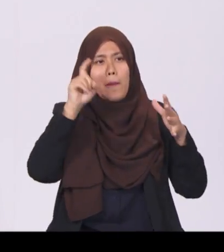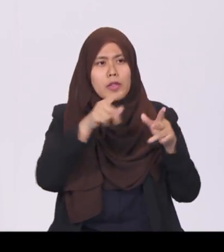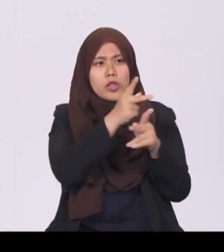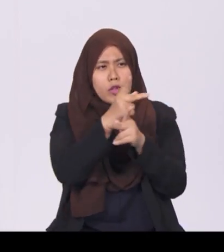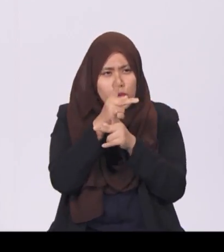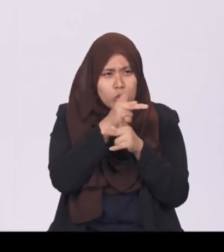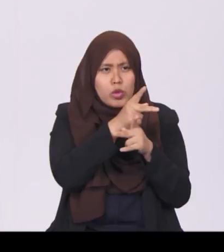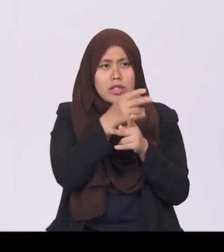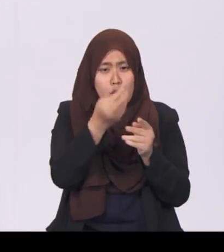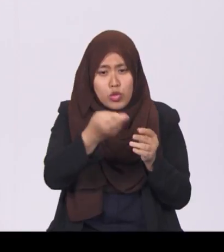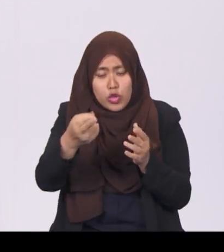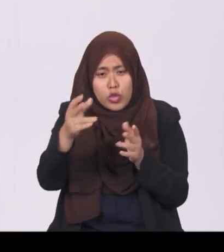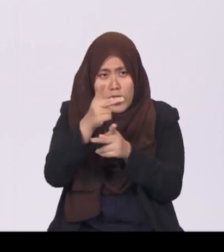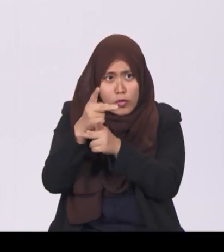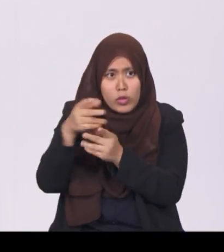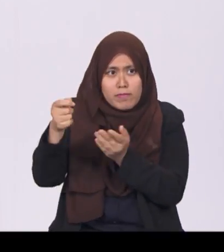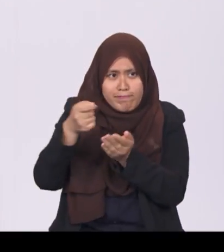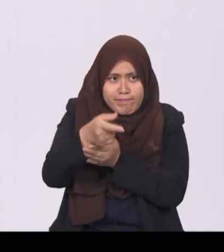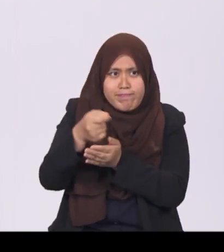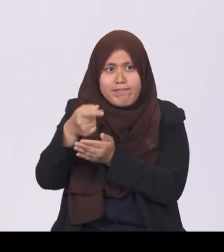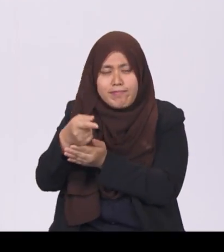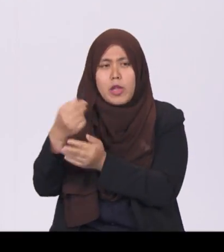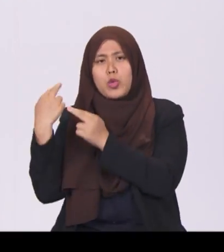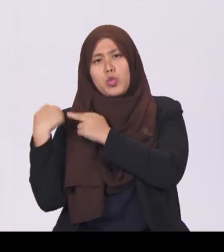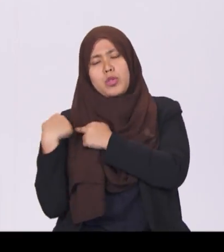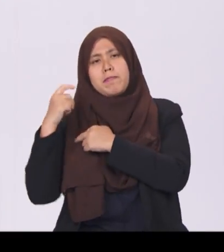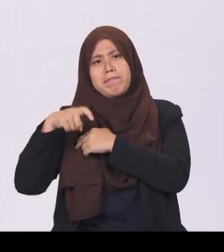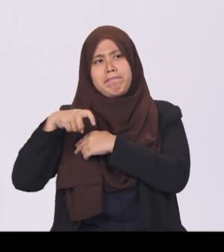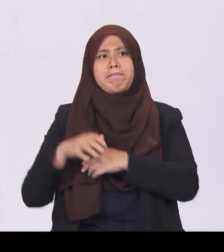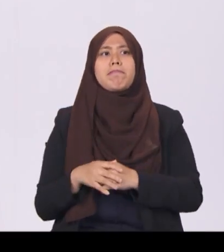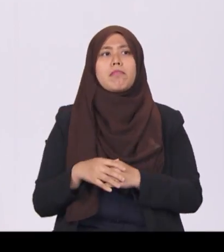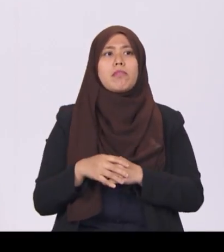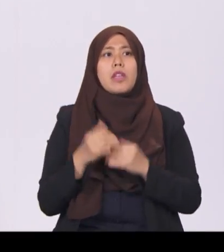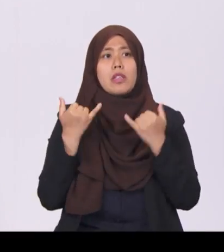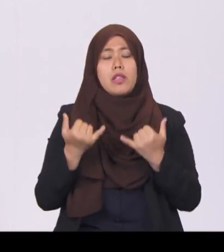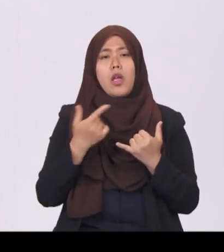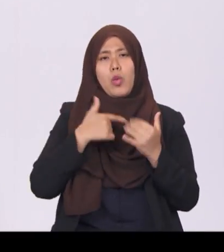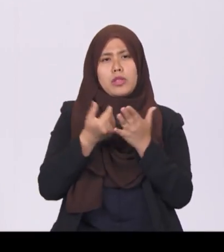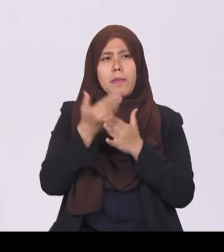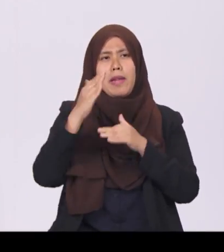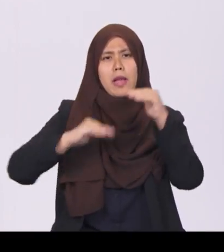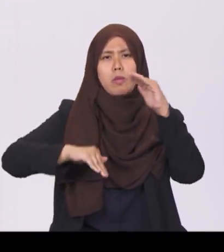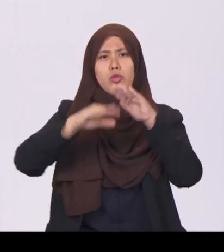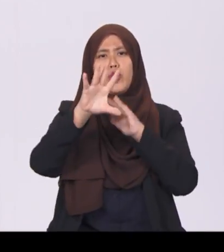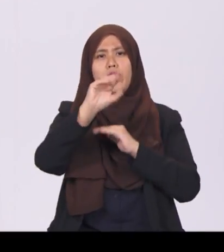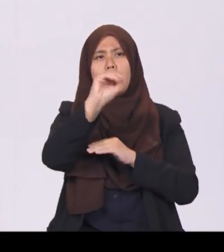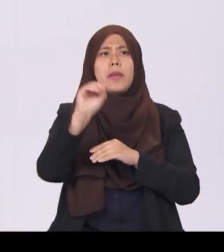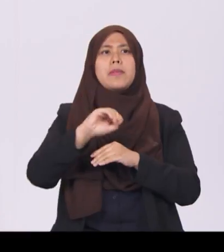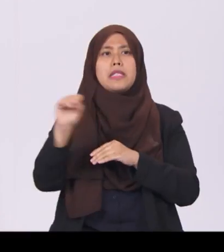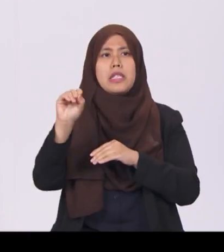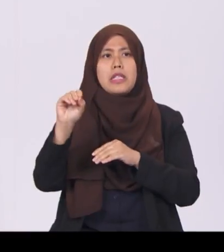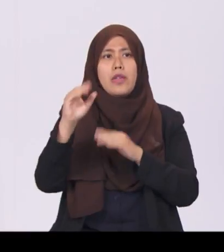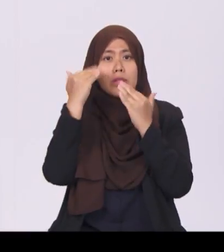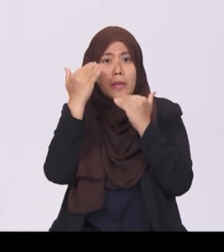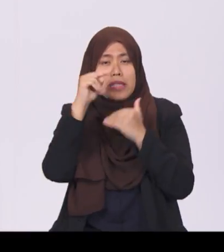Currently, we spend up to 50% of expected net investment returns and keep the remainder in our reserves.